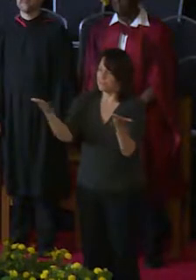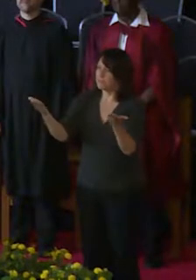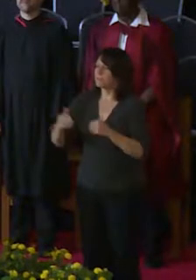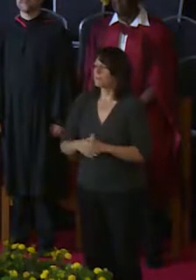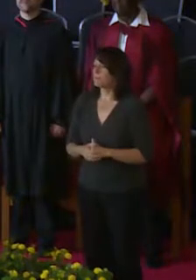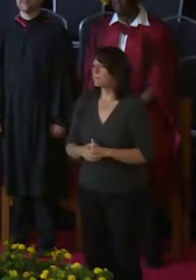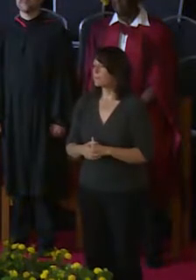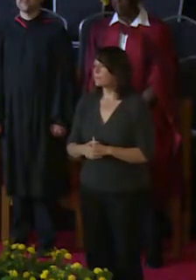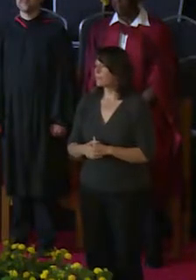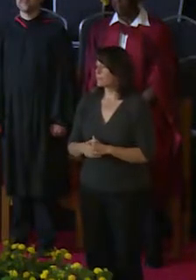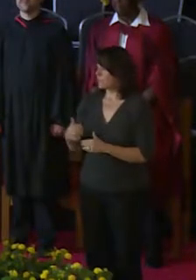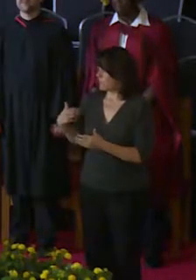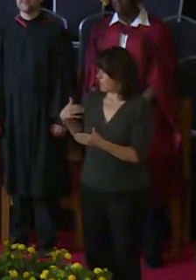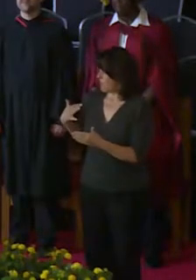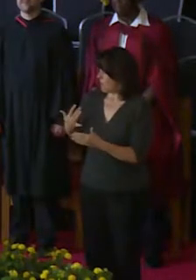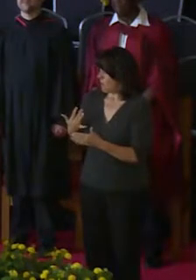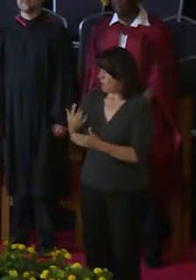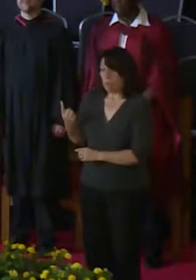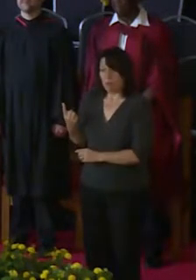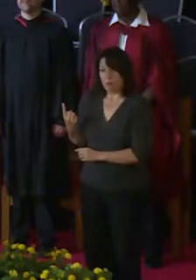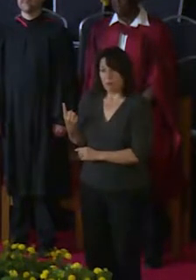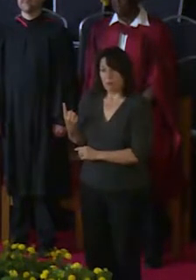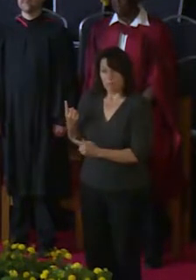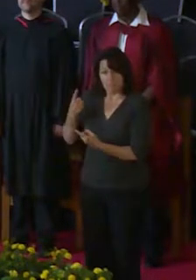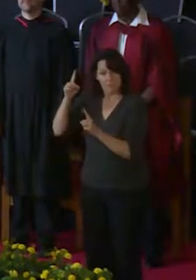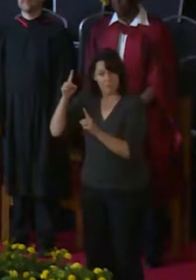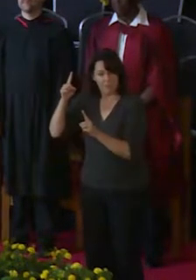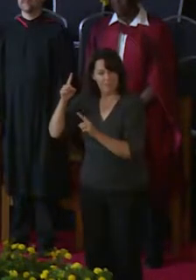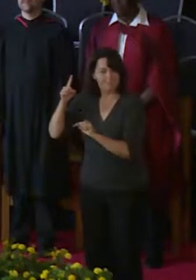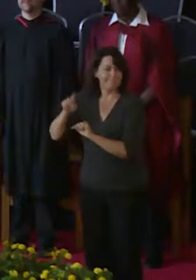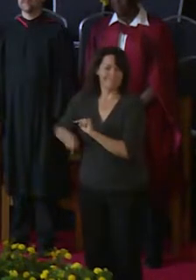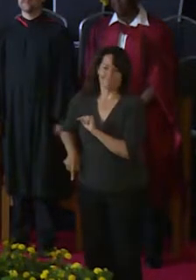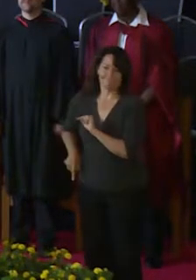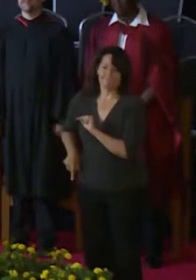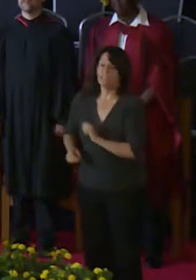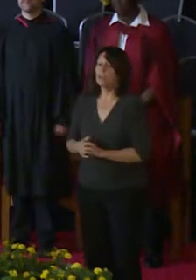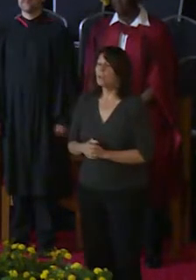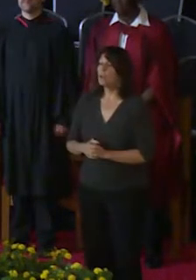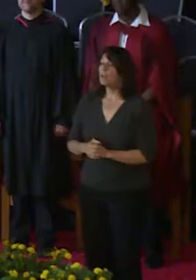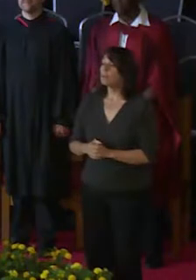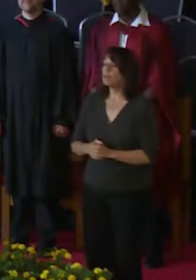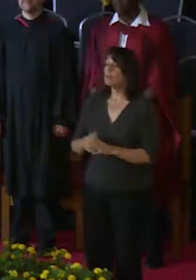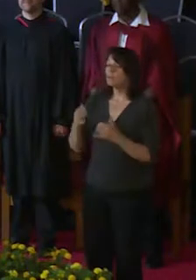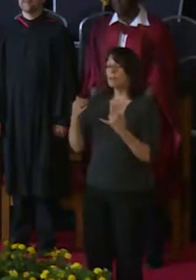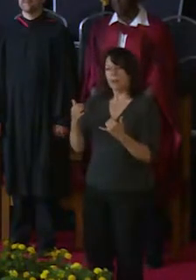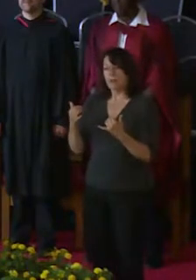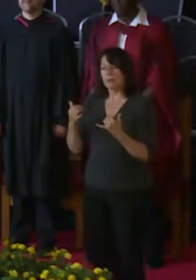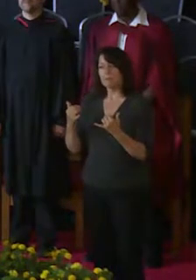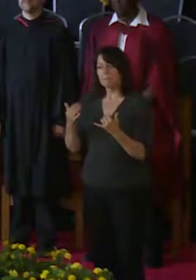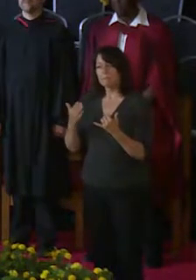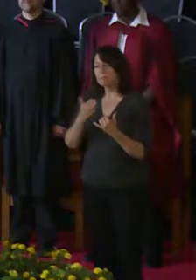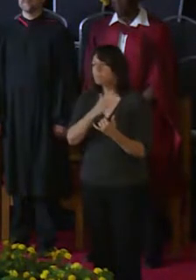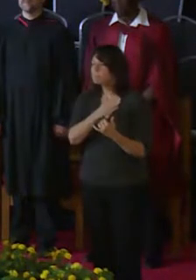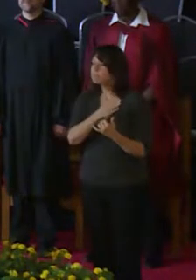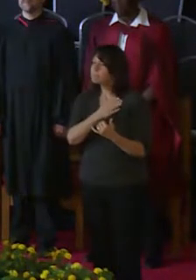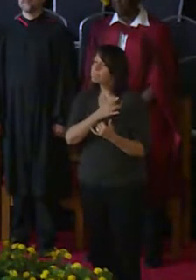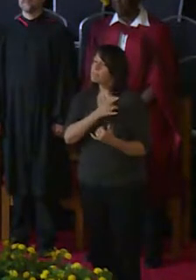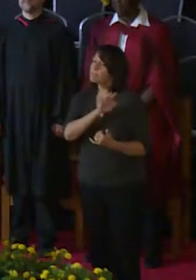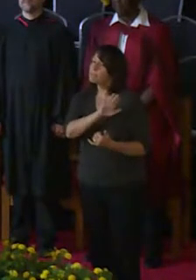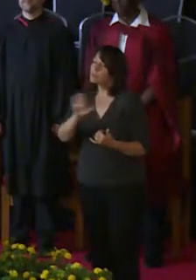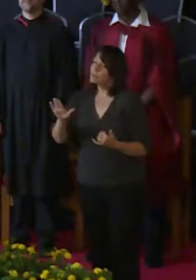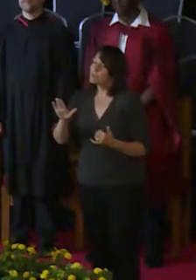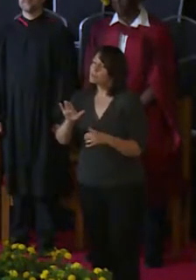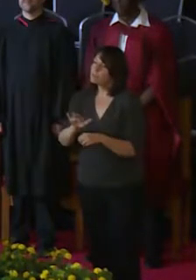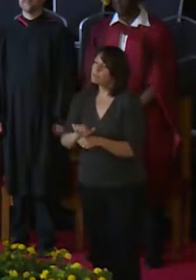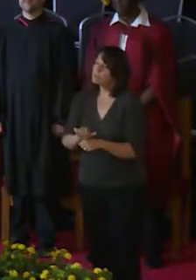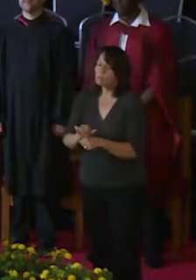could have not have made it on our own. At this time, I invite you, each in your own way, to take a